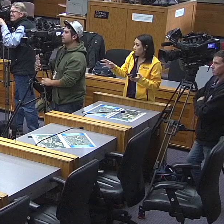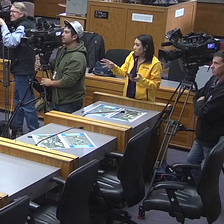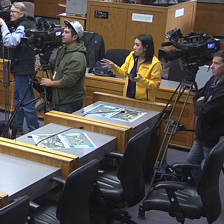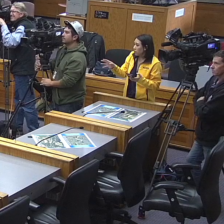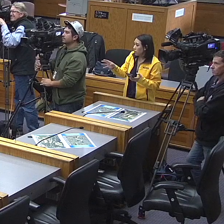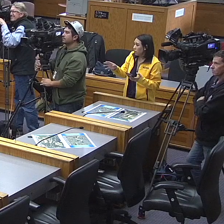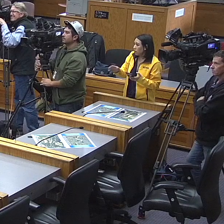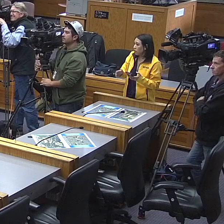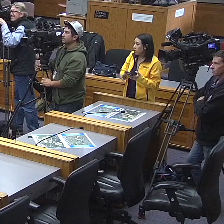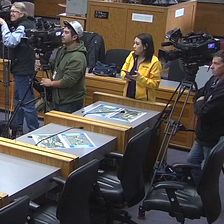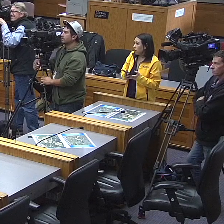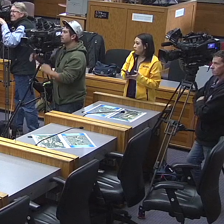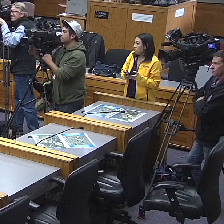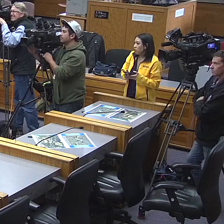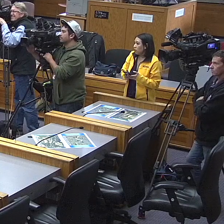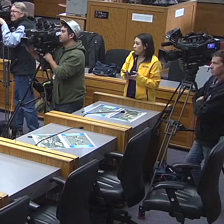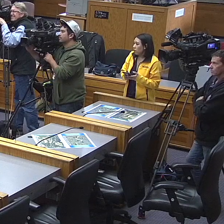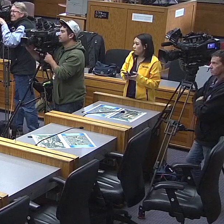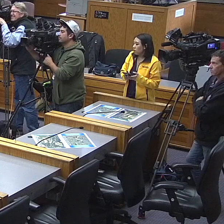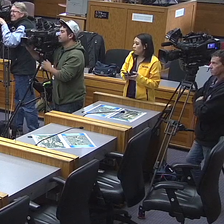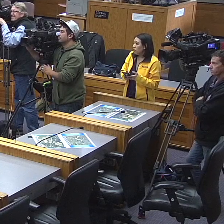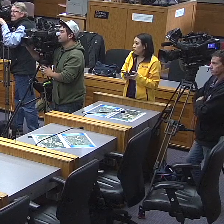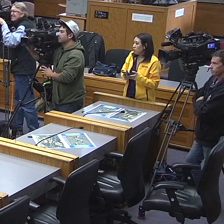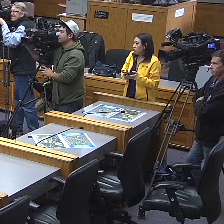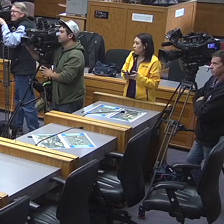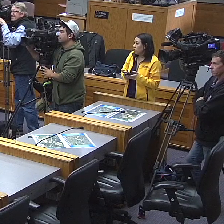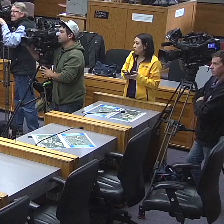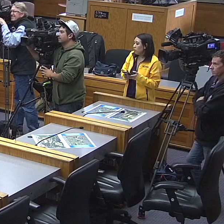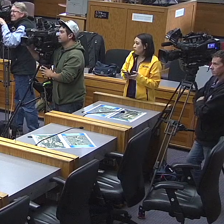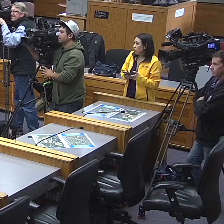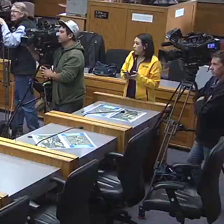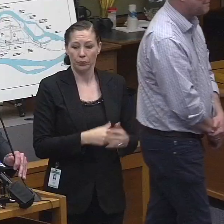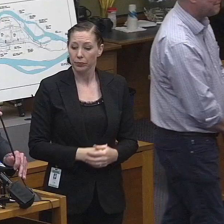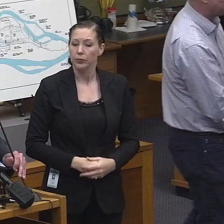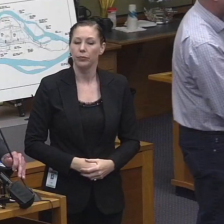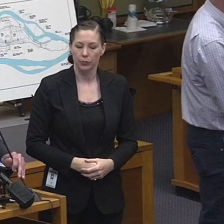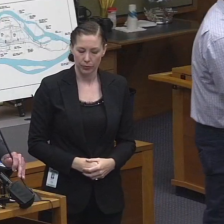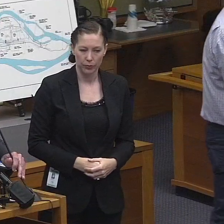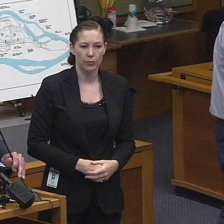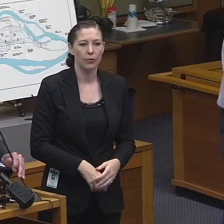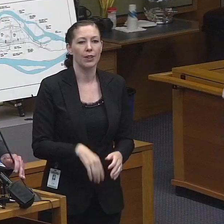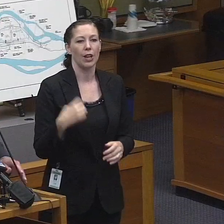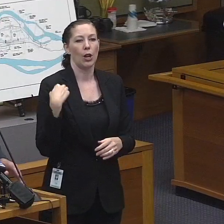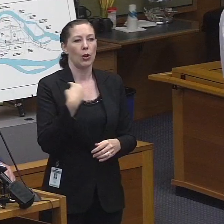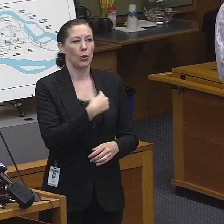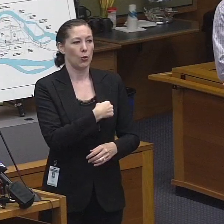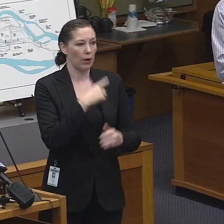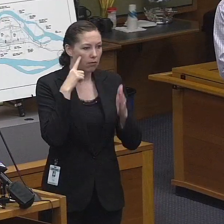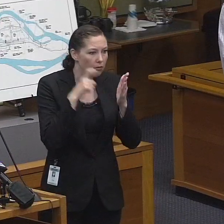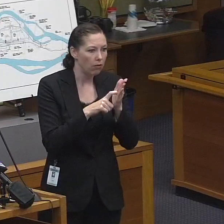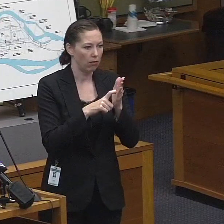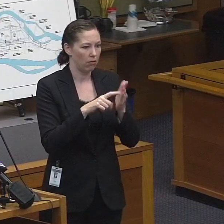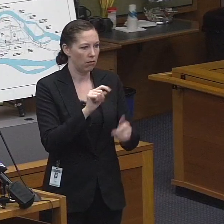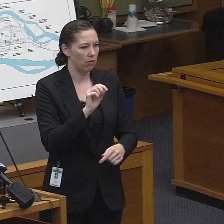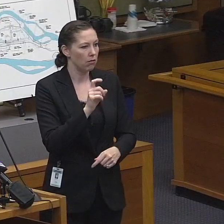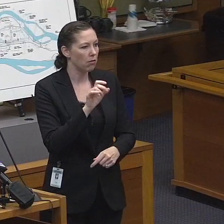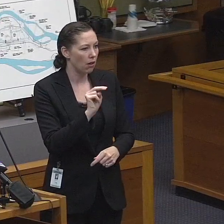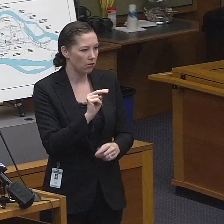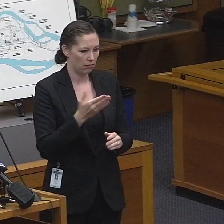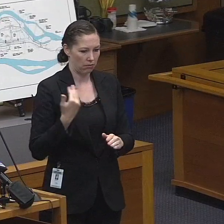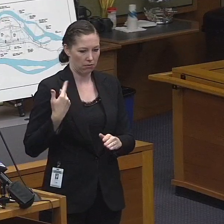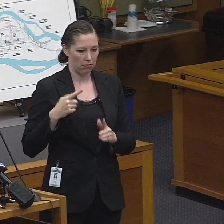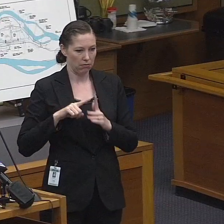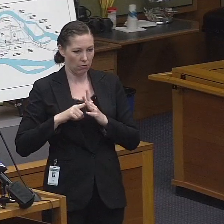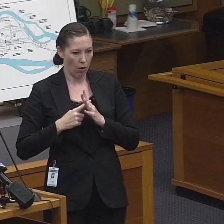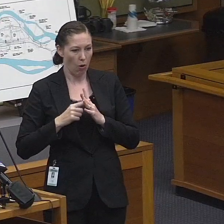long-term solution? Peter Salt. Since we first started detecting the toxins, we've been